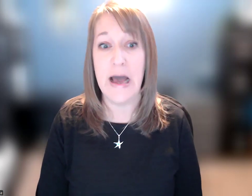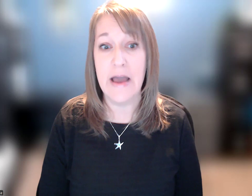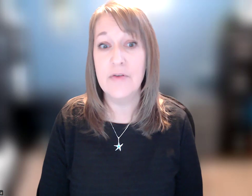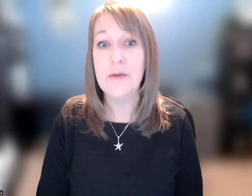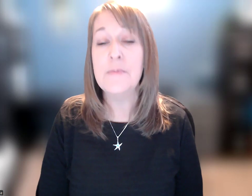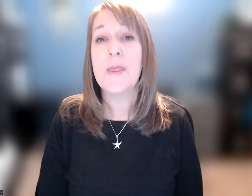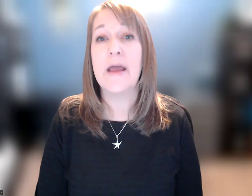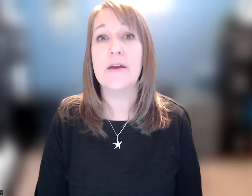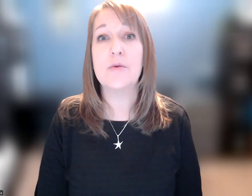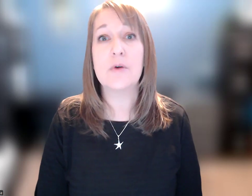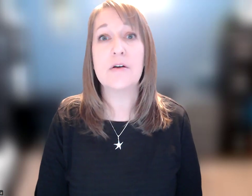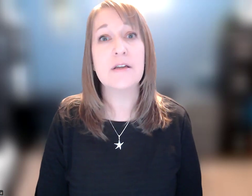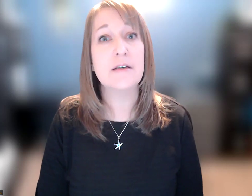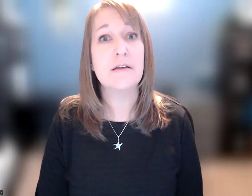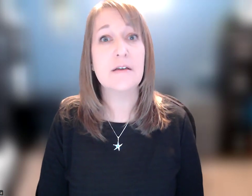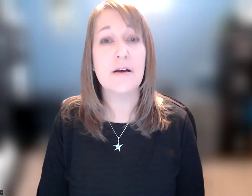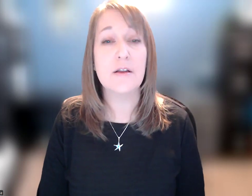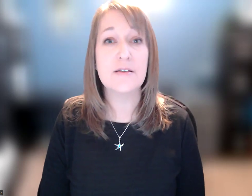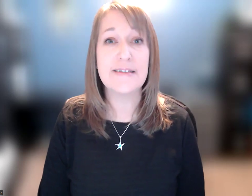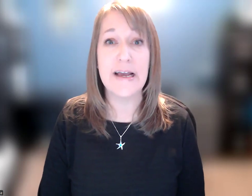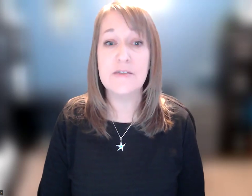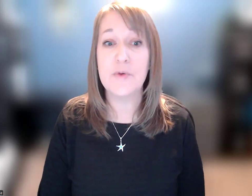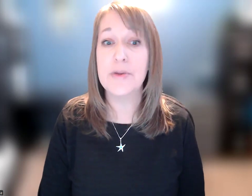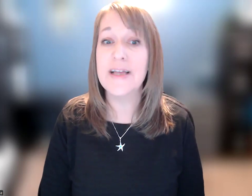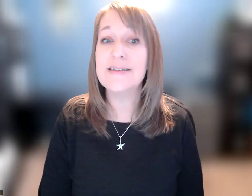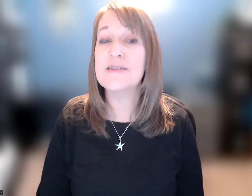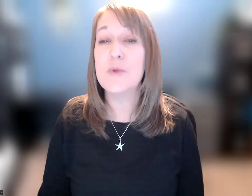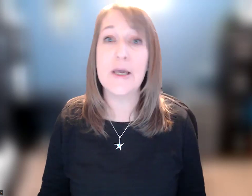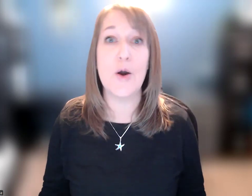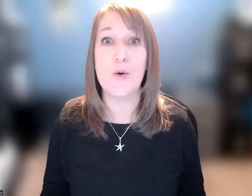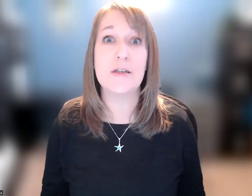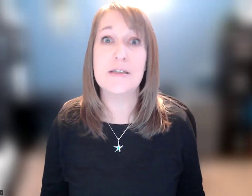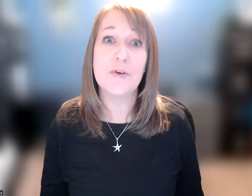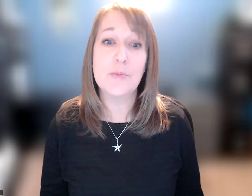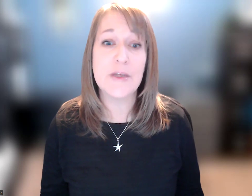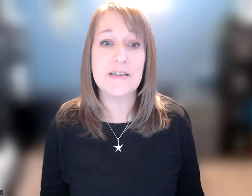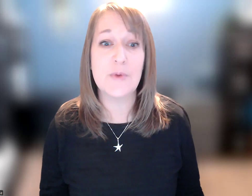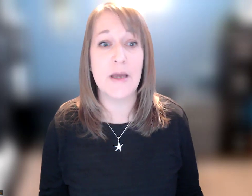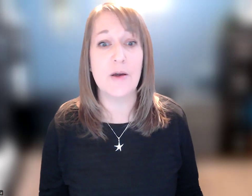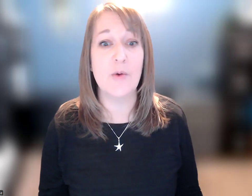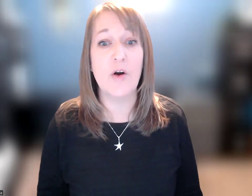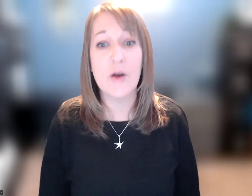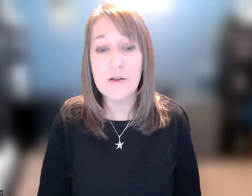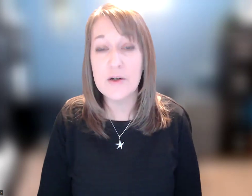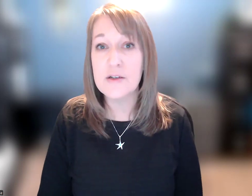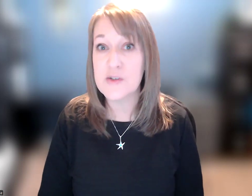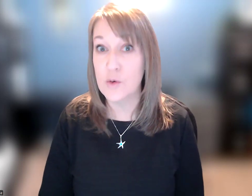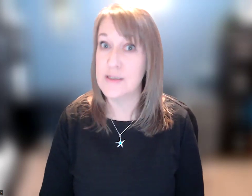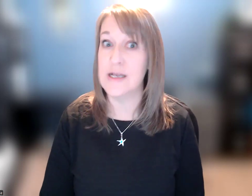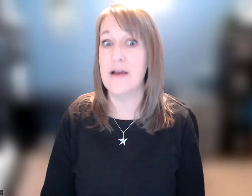25, and we're going to learn signs for places we go, different places we might go. We've already learned school signs,